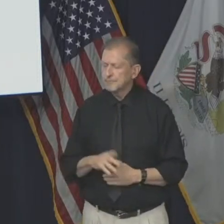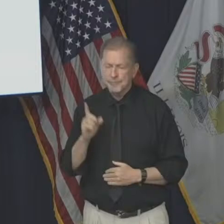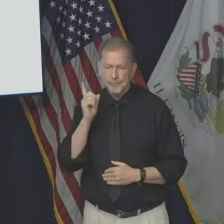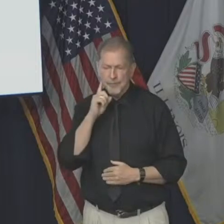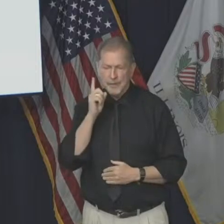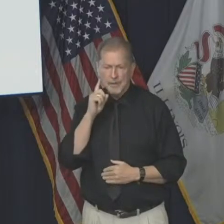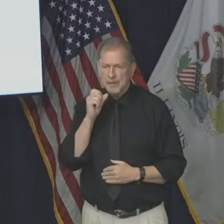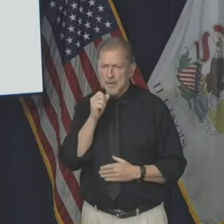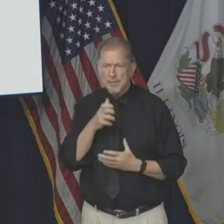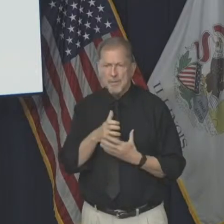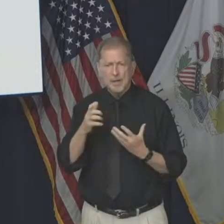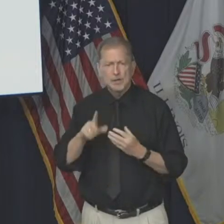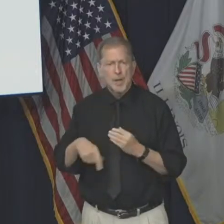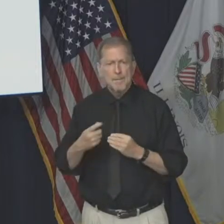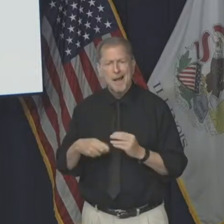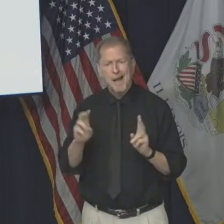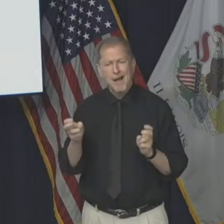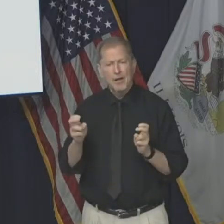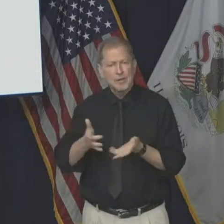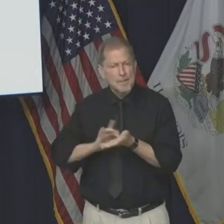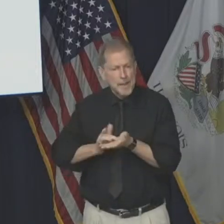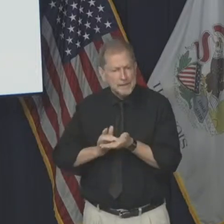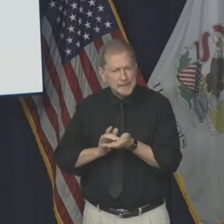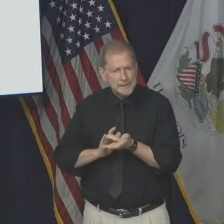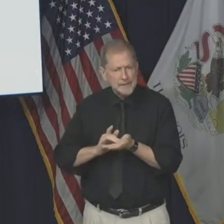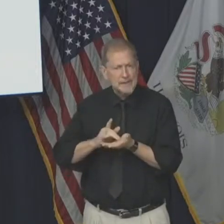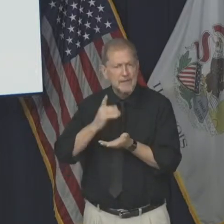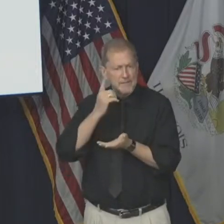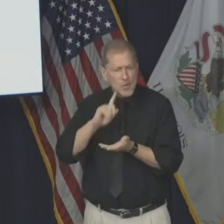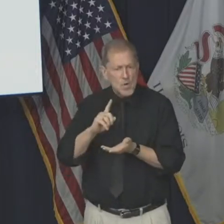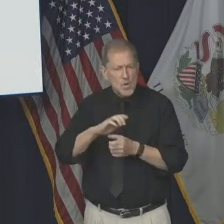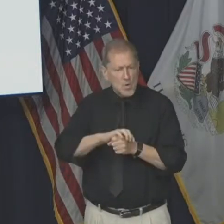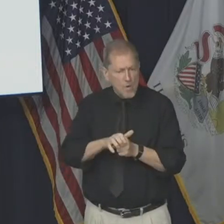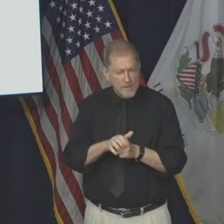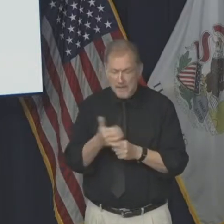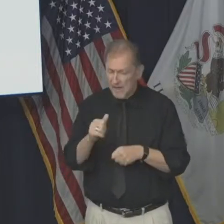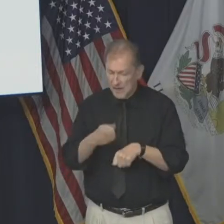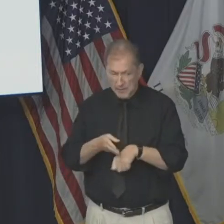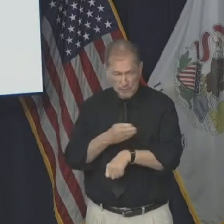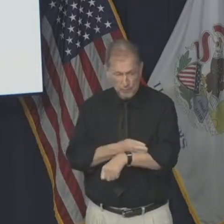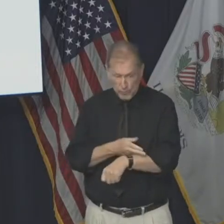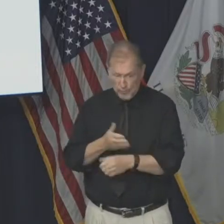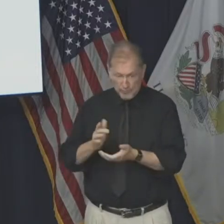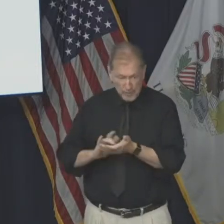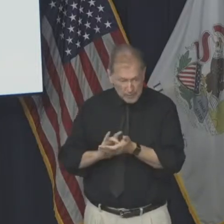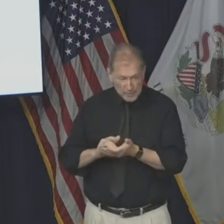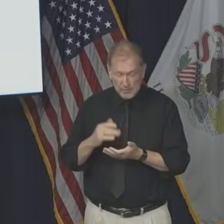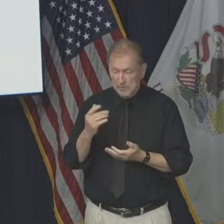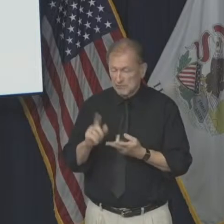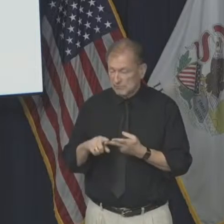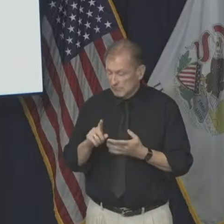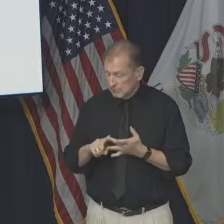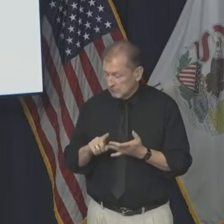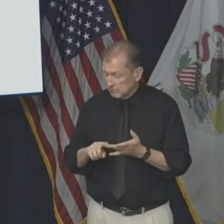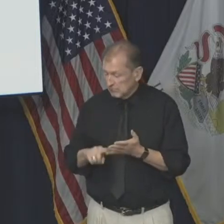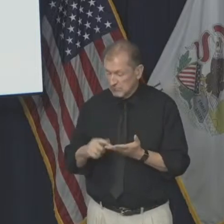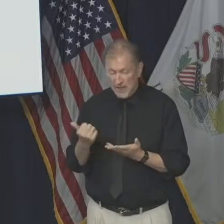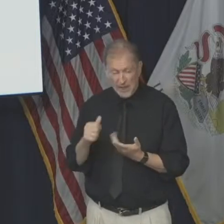about therapeutics. Have any available drugs used to treat the symptoms of COVID-19 helped keep any of our hospitalization numbers down?